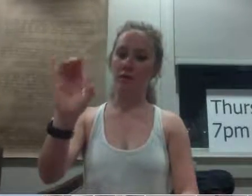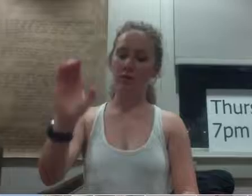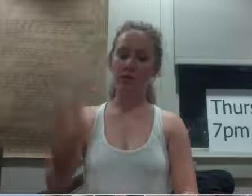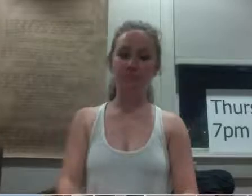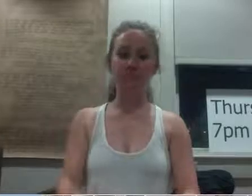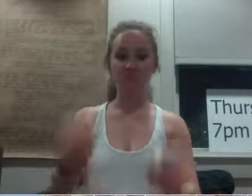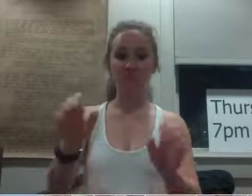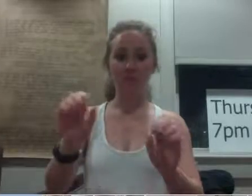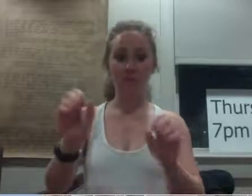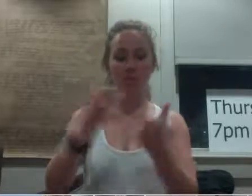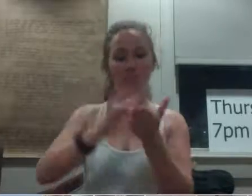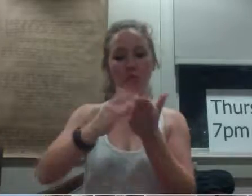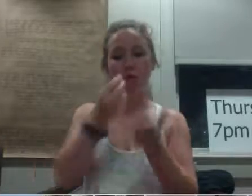antibiotic,